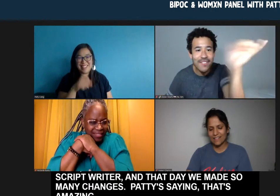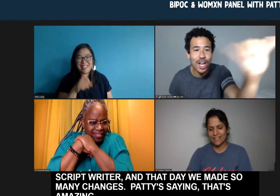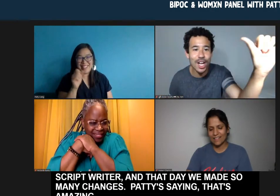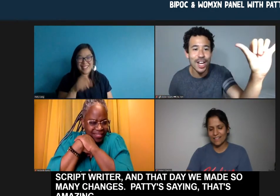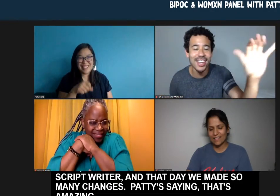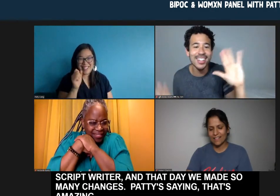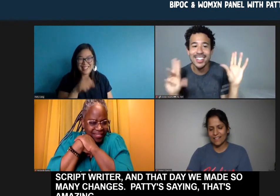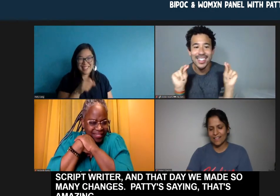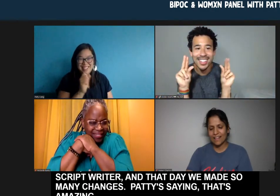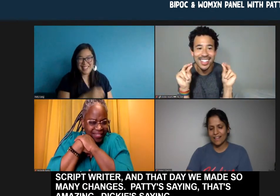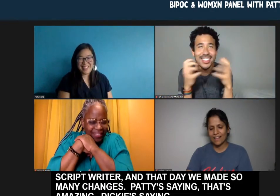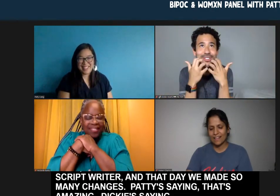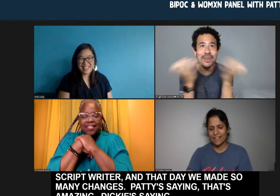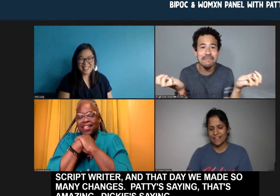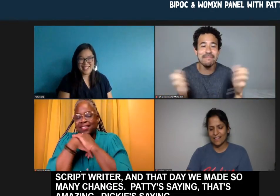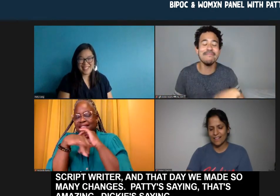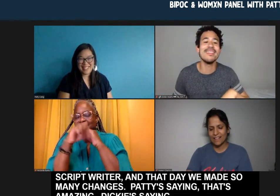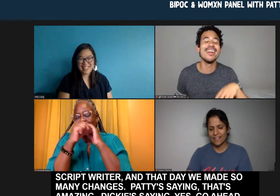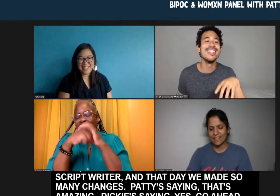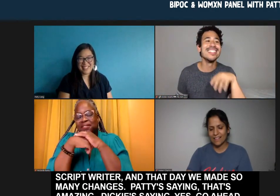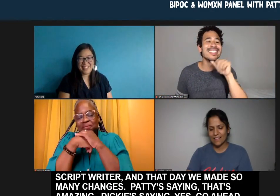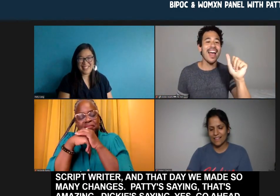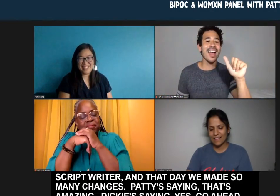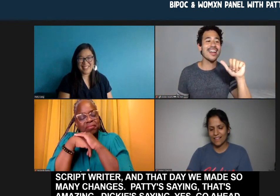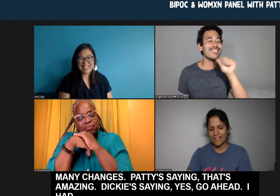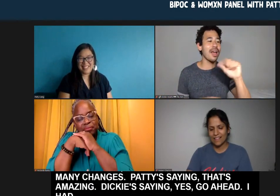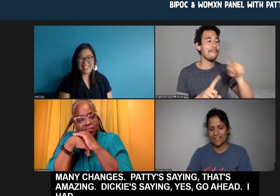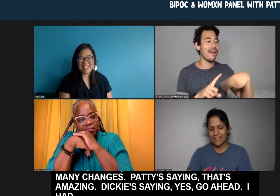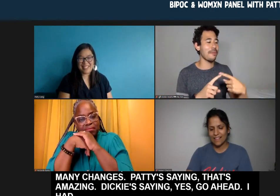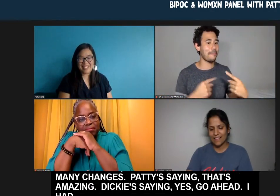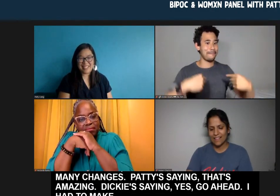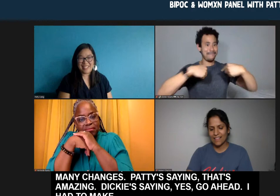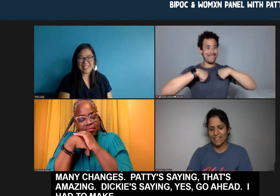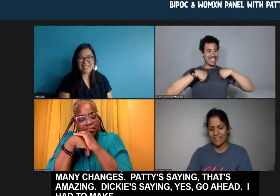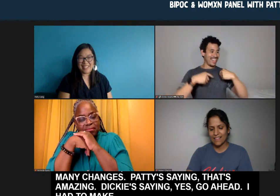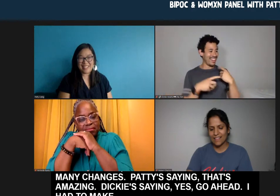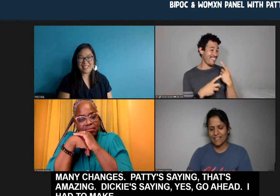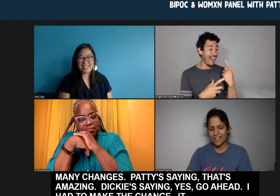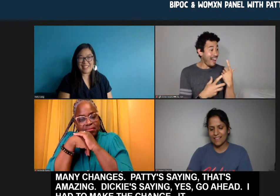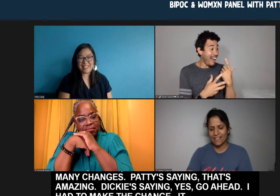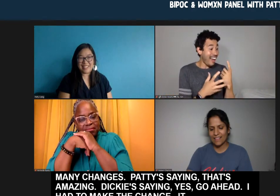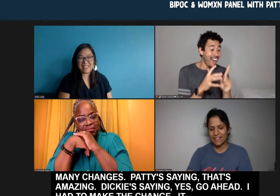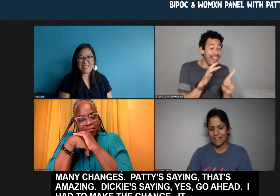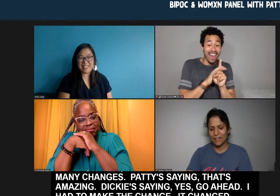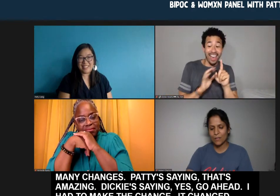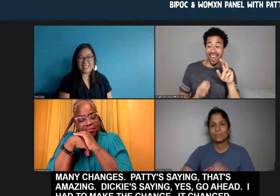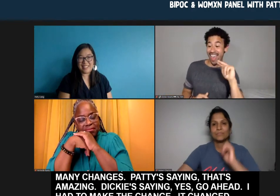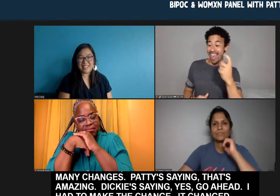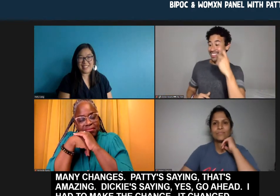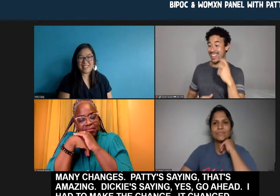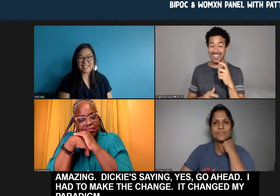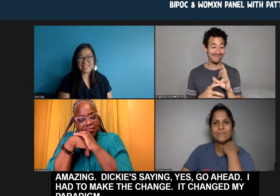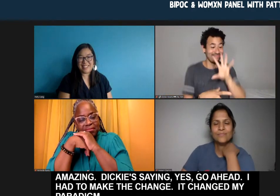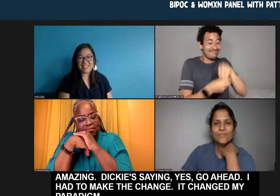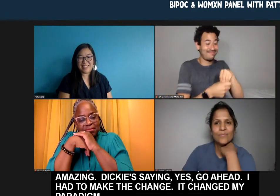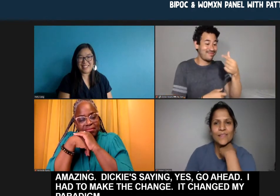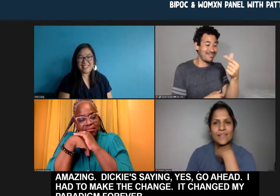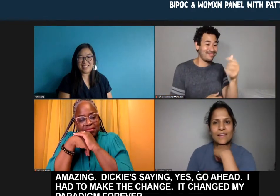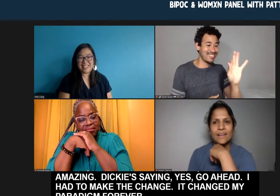I had to make that change. And it changed my paradigm forever. Just being able to think that I myself, who can show up on stage